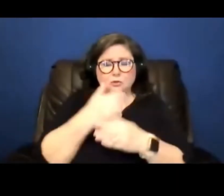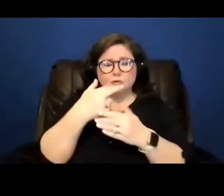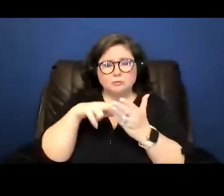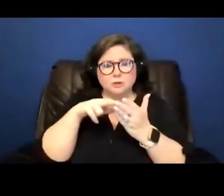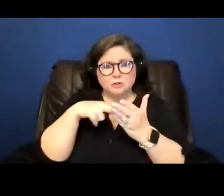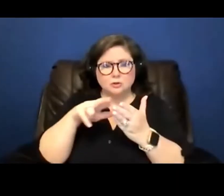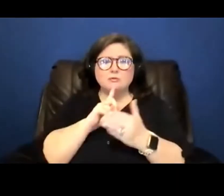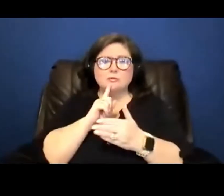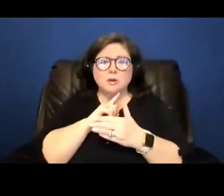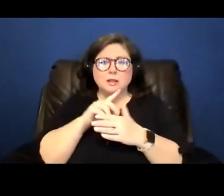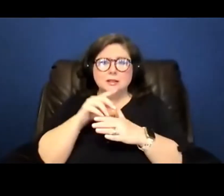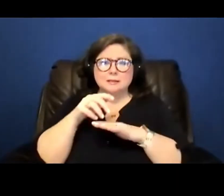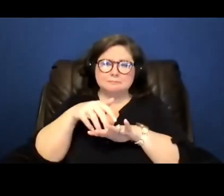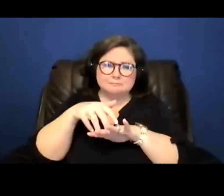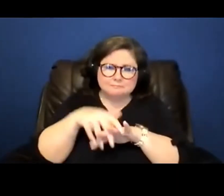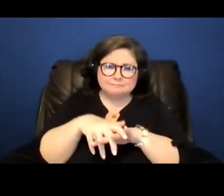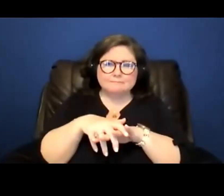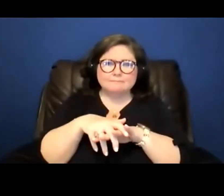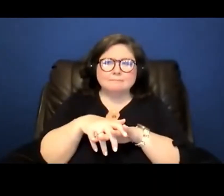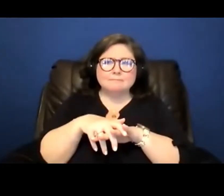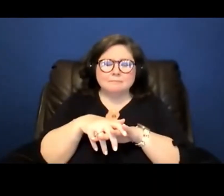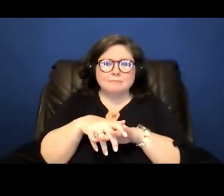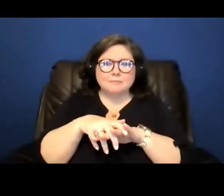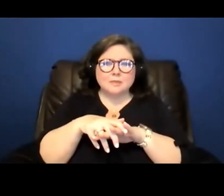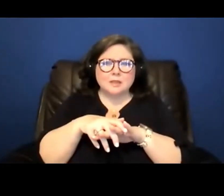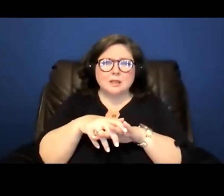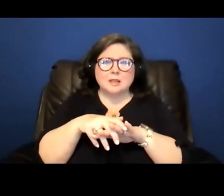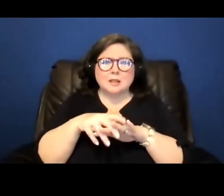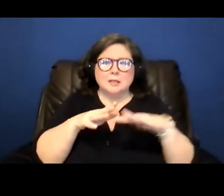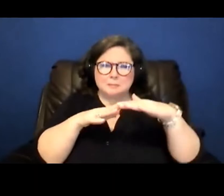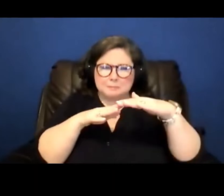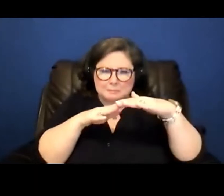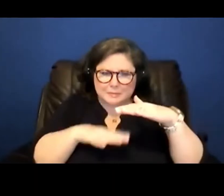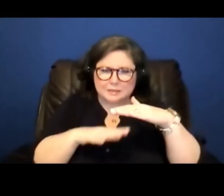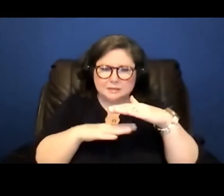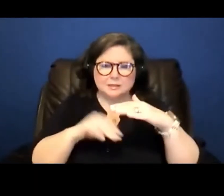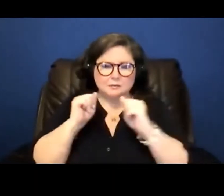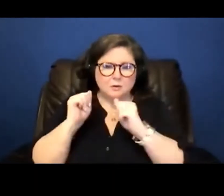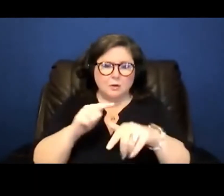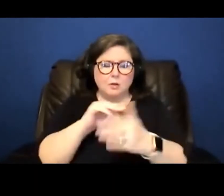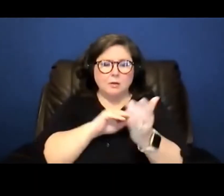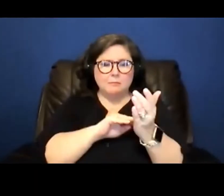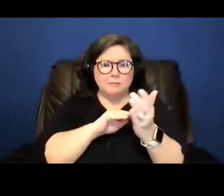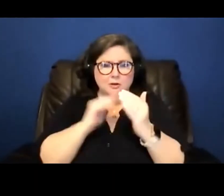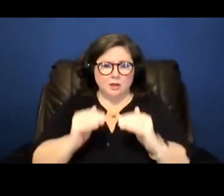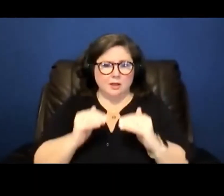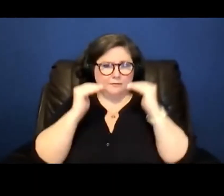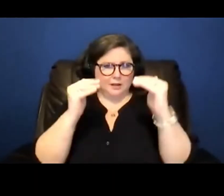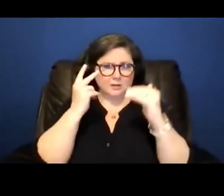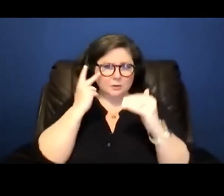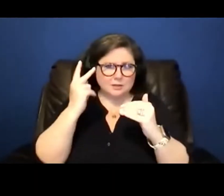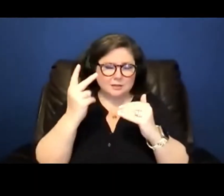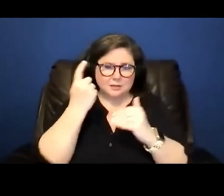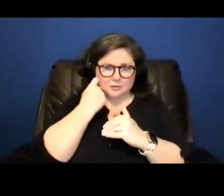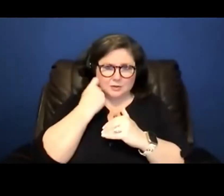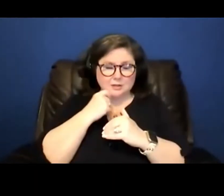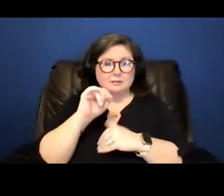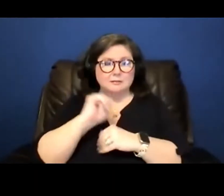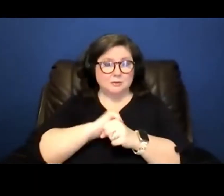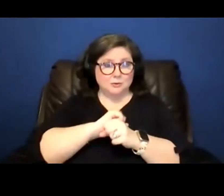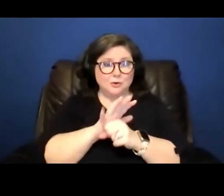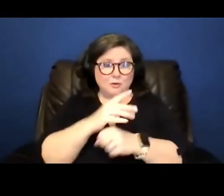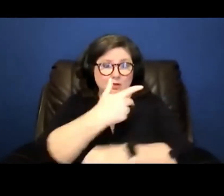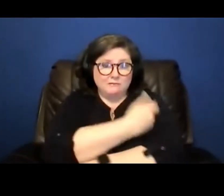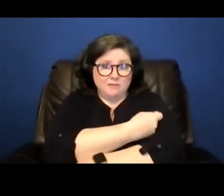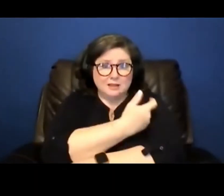really at the heart of all medical advances that we see recently. For example, the COVID-19 vaccine,